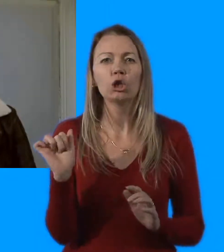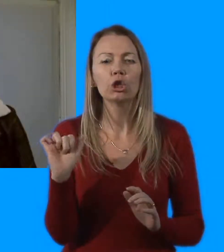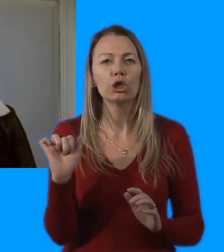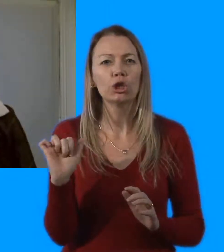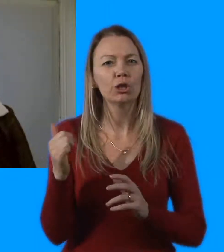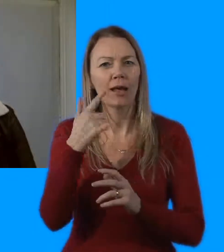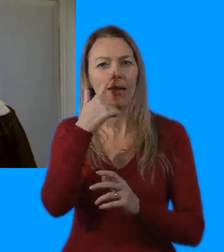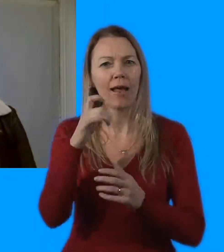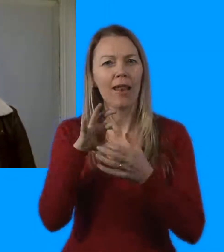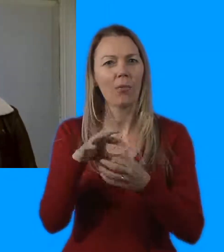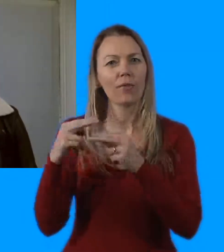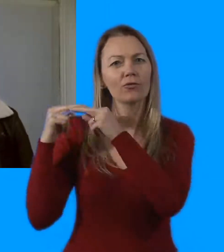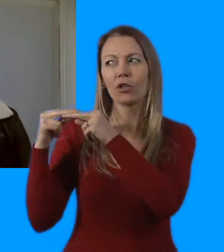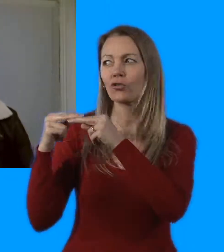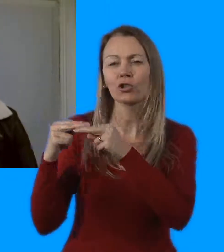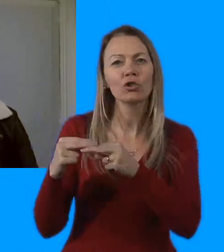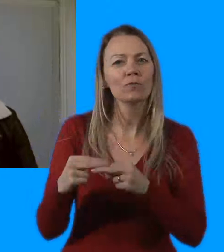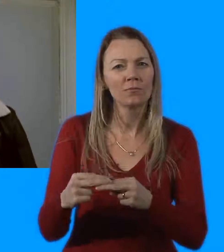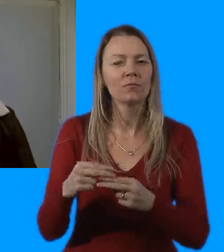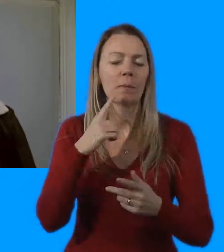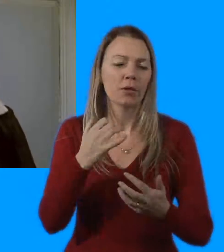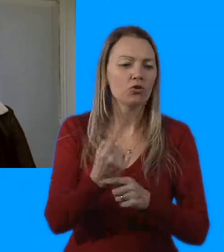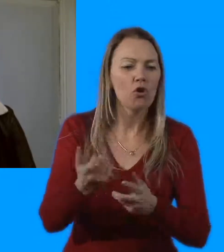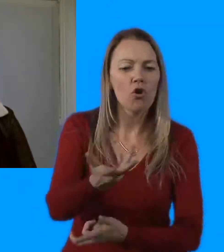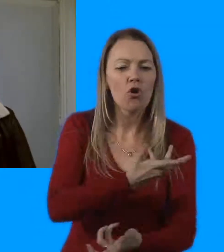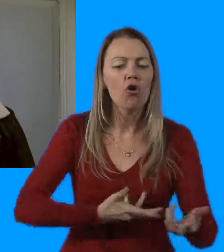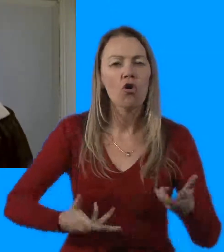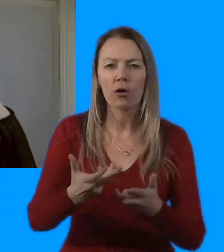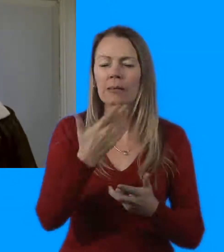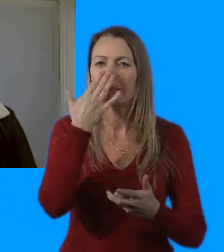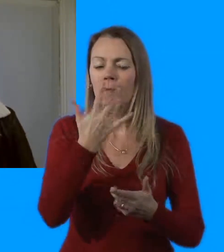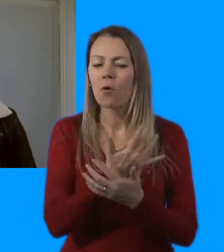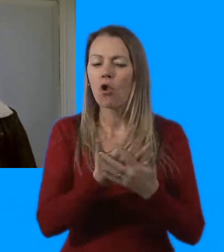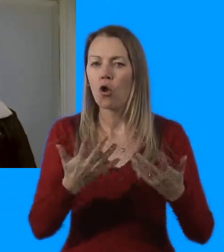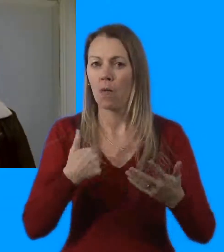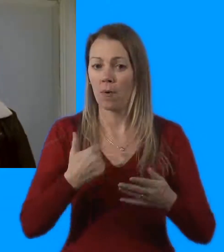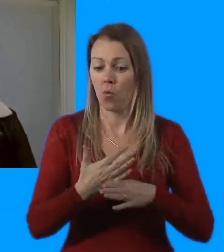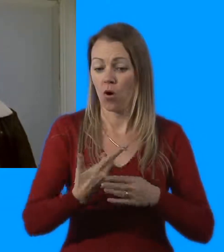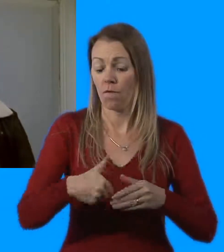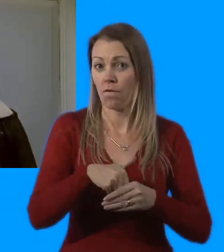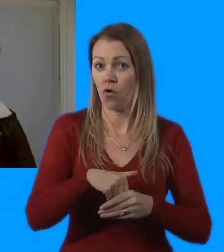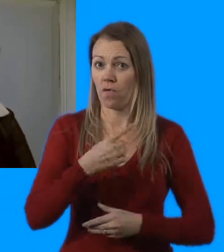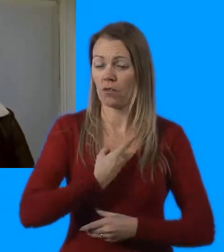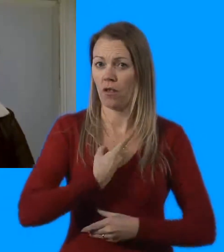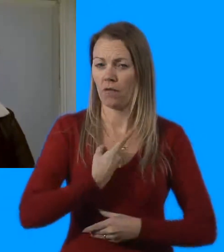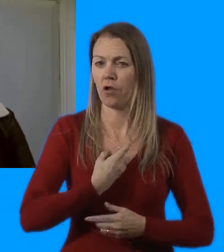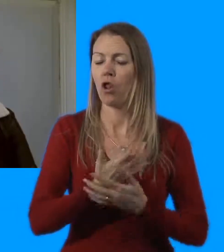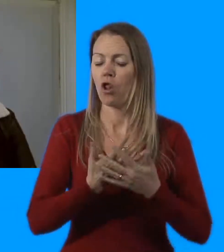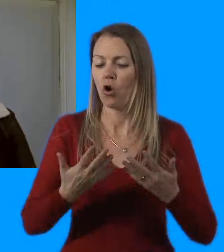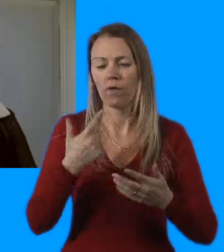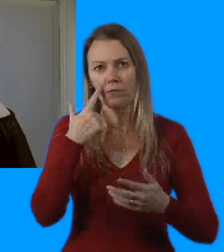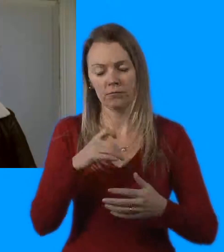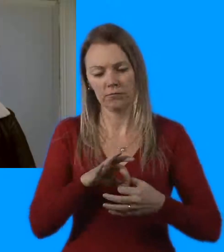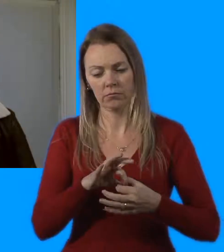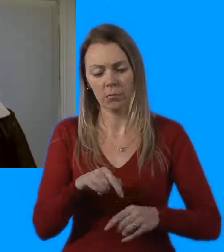I think there's a lot of generational stuff that goes back. I think we have discussions about things. A lot of the stuff, in terms of the work that I'm involved